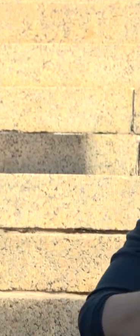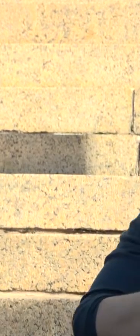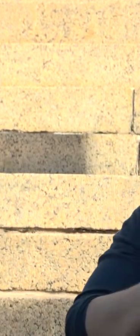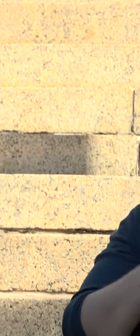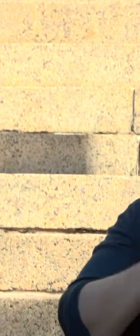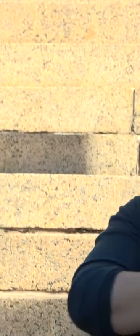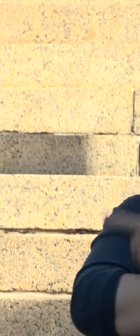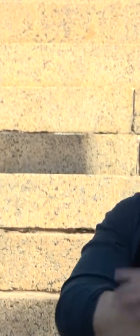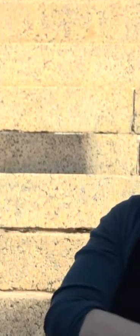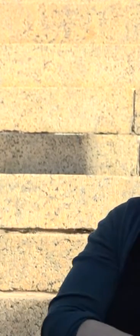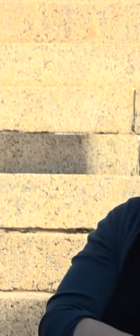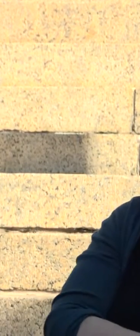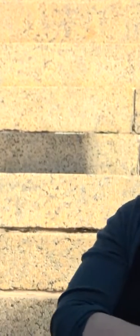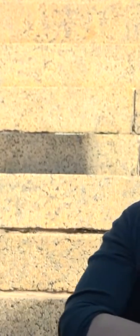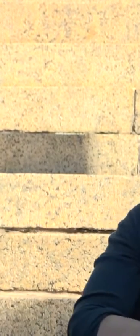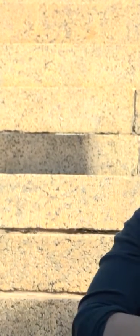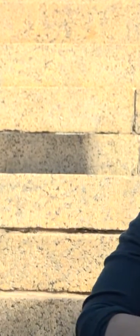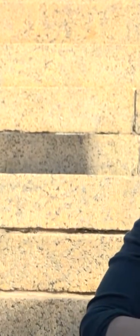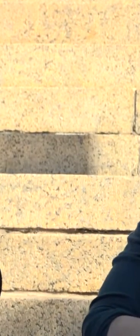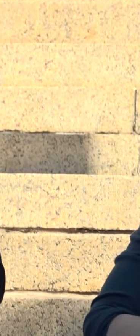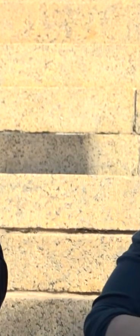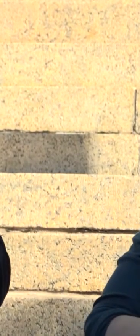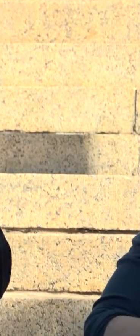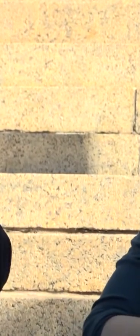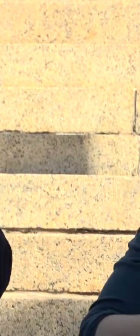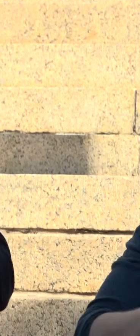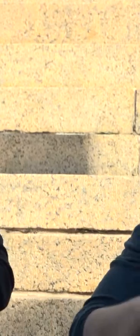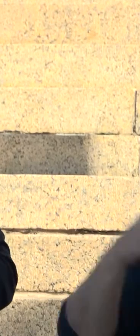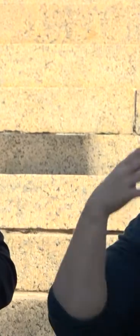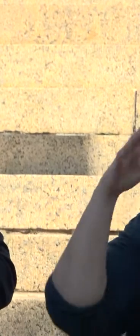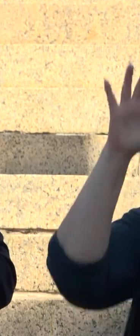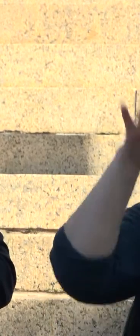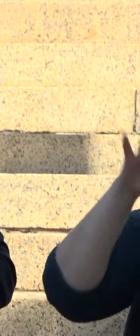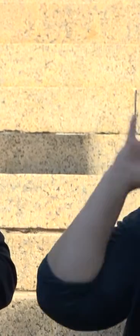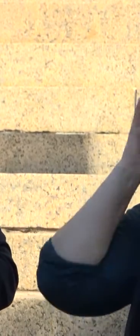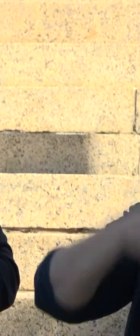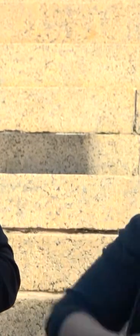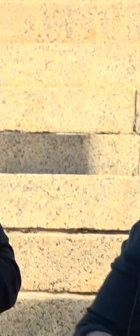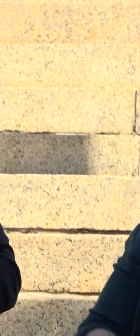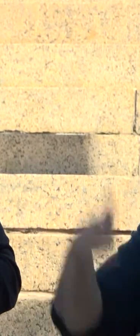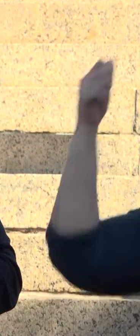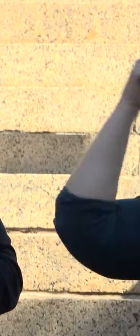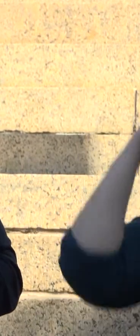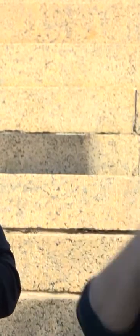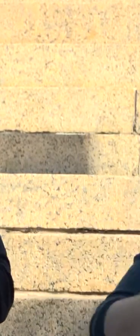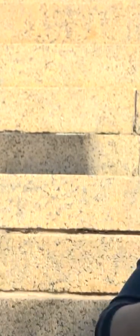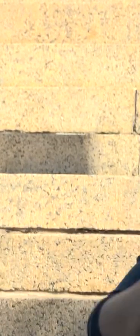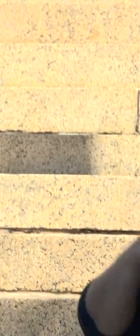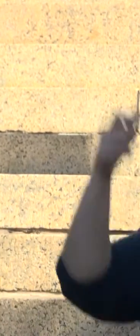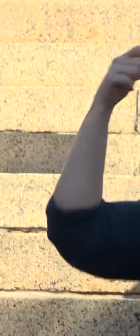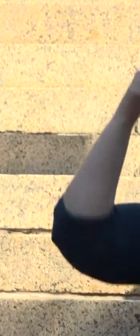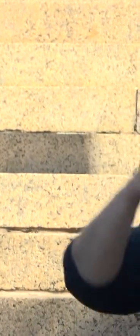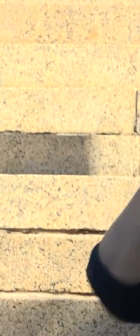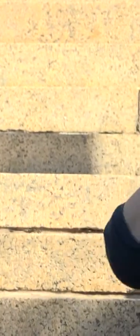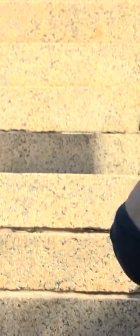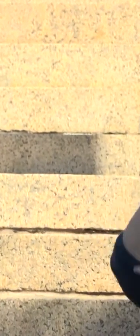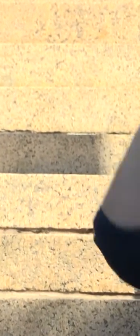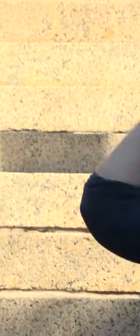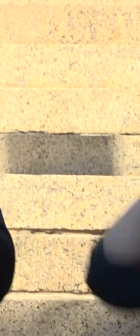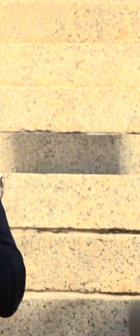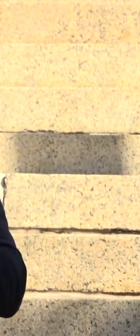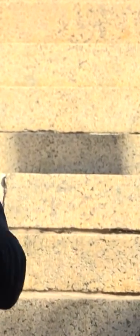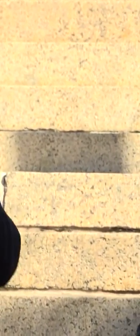day out. They didn't have any raincoats, but they put me, I remember they put a garbage bag over me. They gave us a helmet and